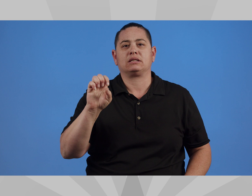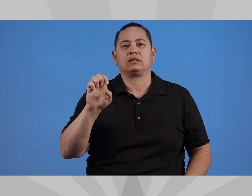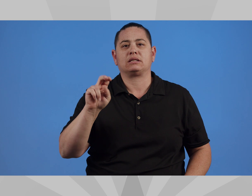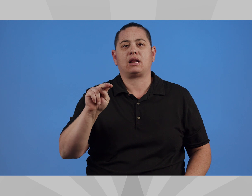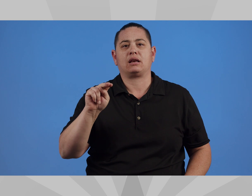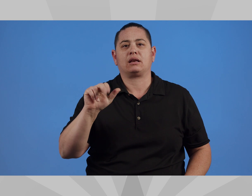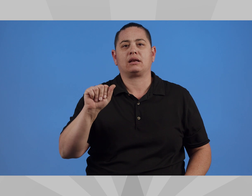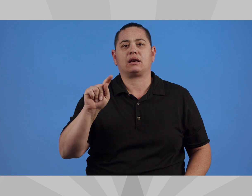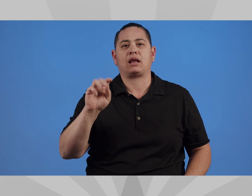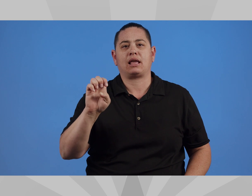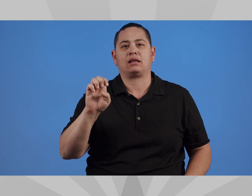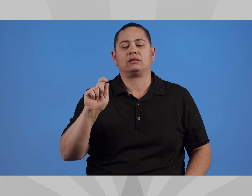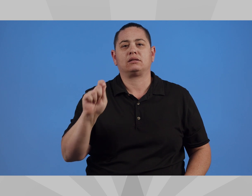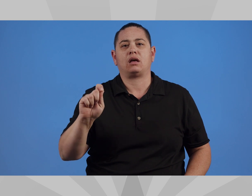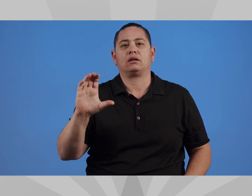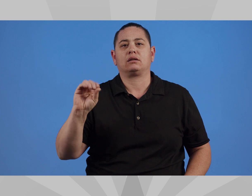https://www.kubyforsenate.com.